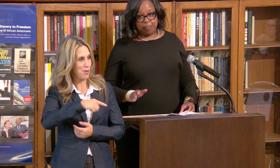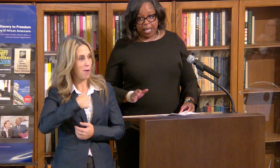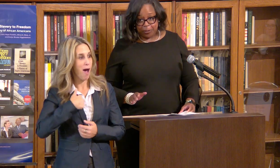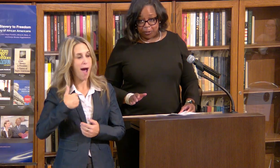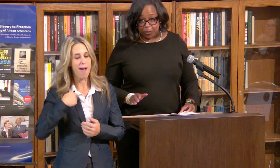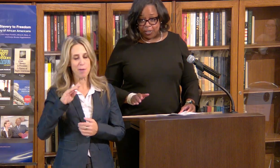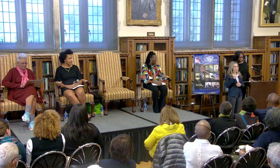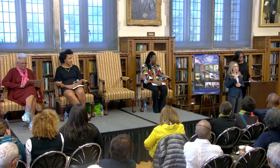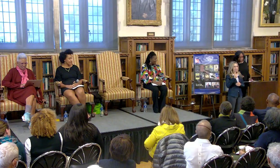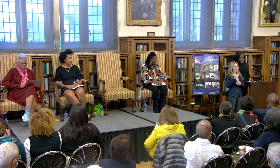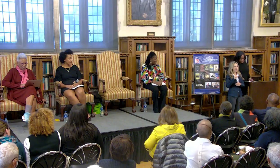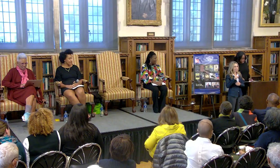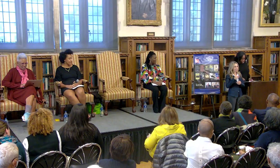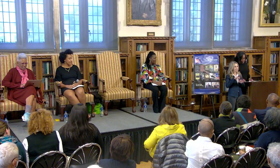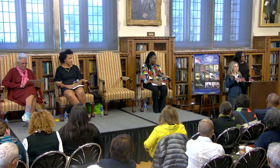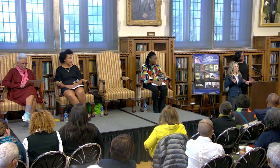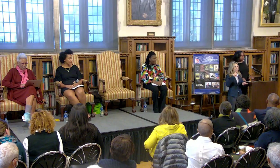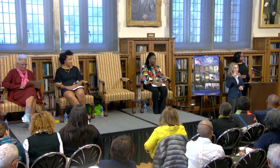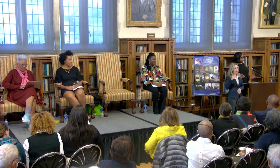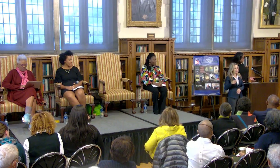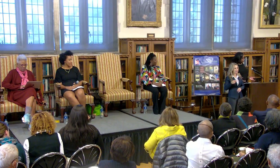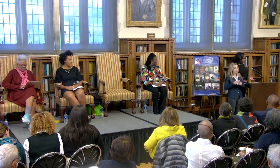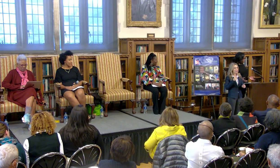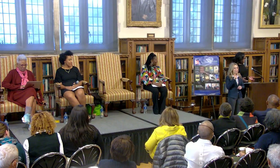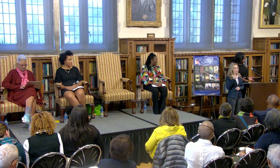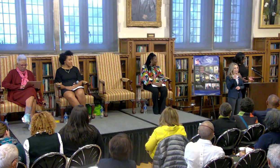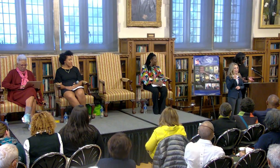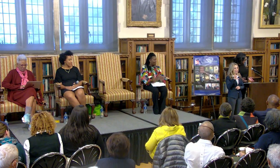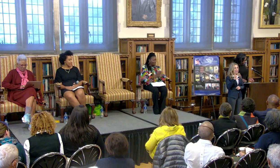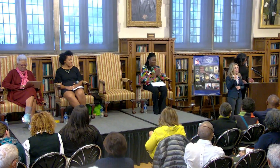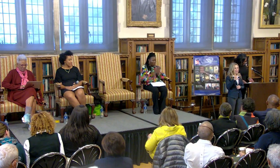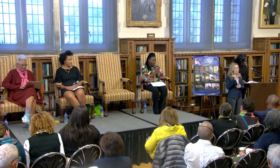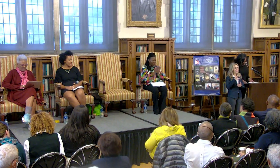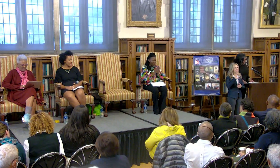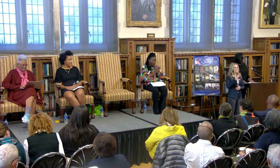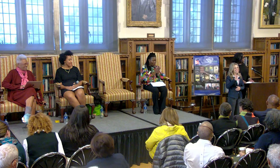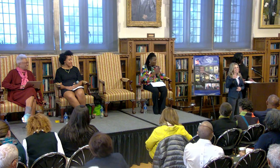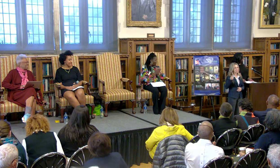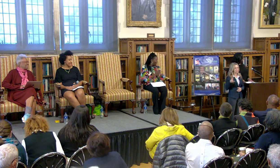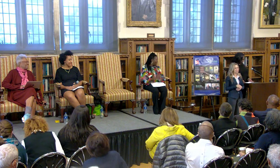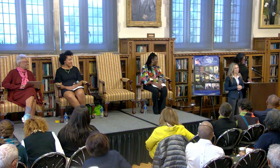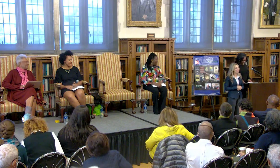bachelor's and master's degrees in history from North Carolina Central